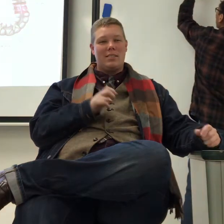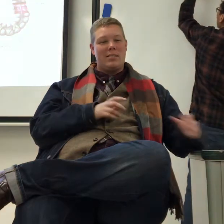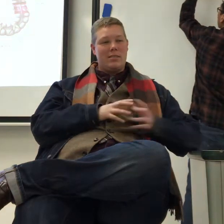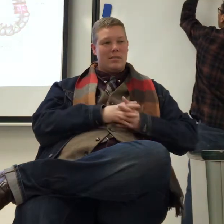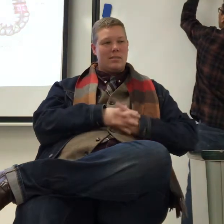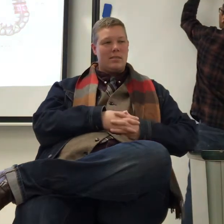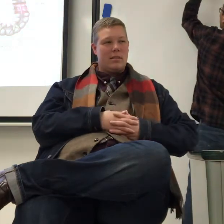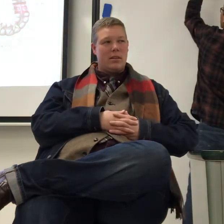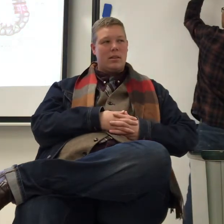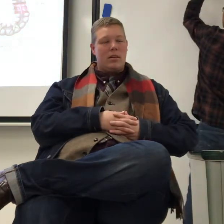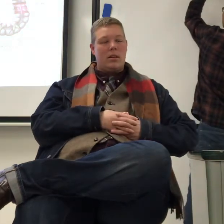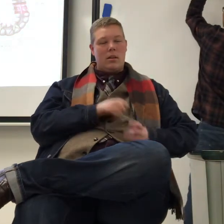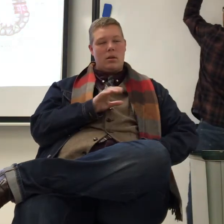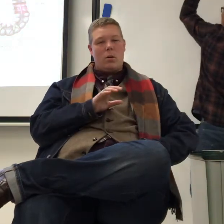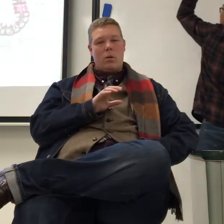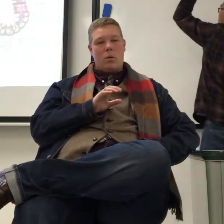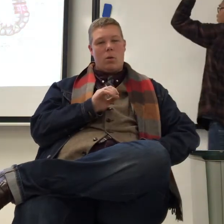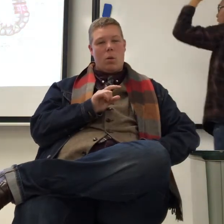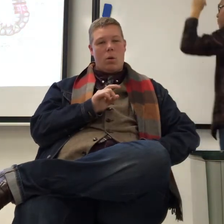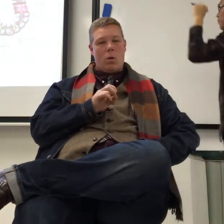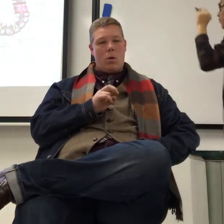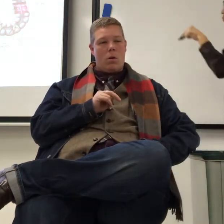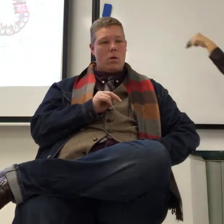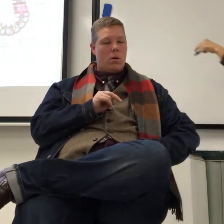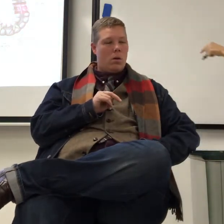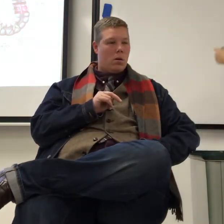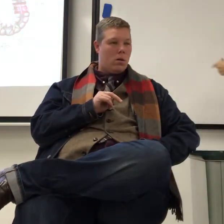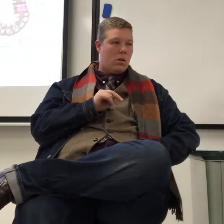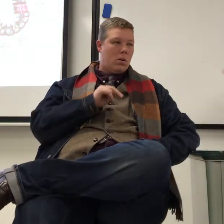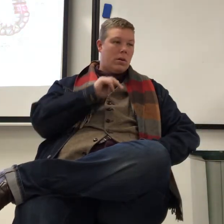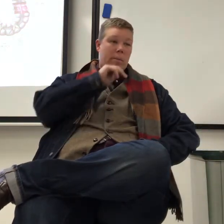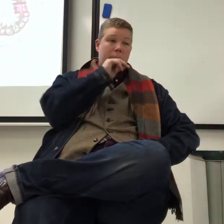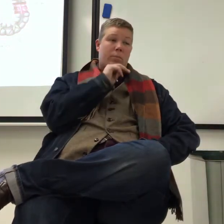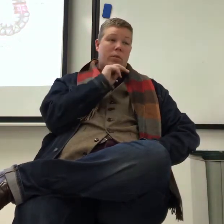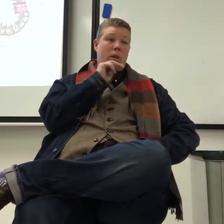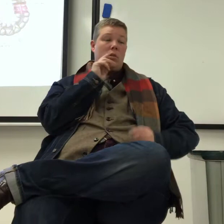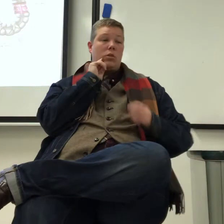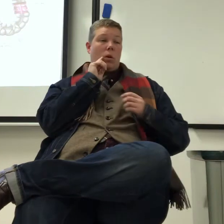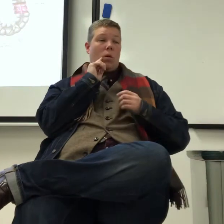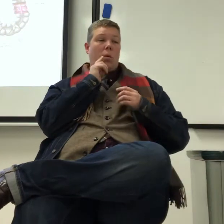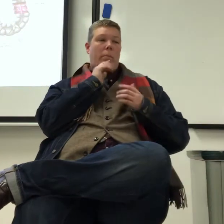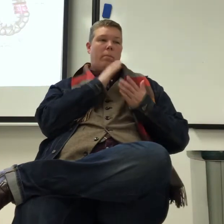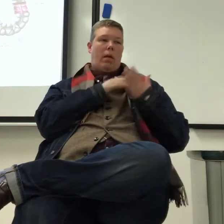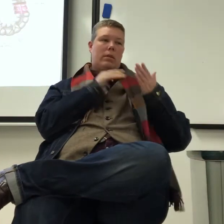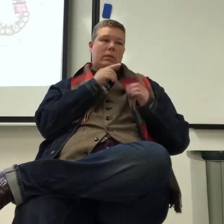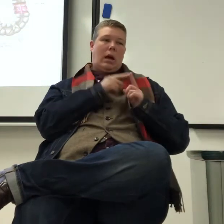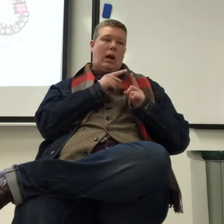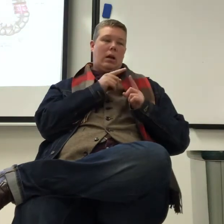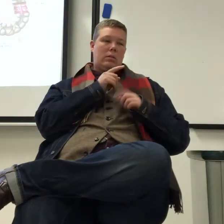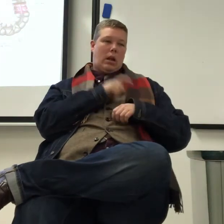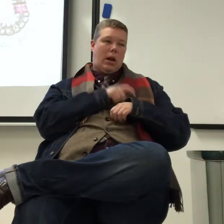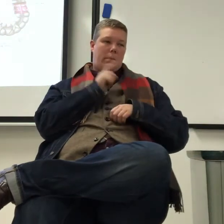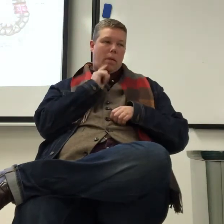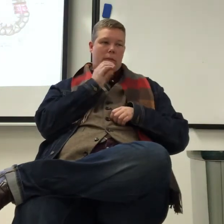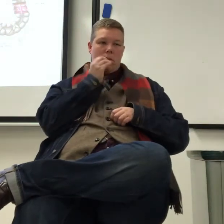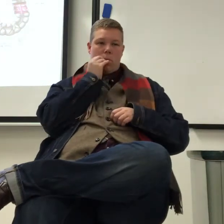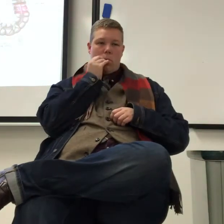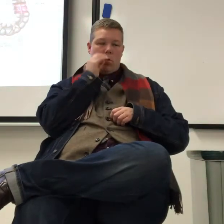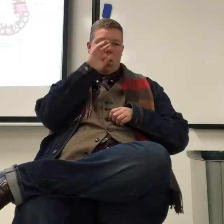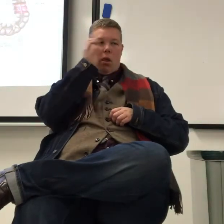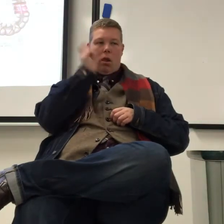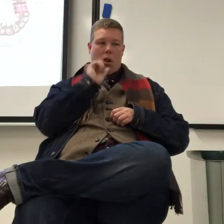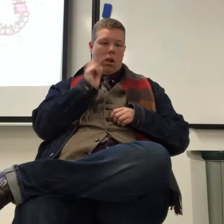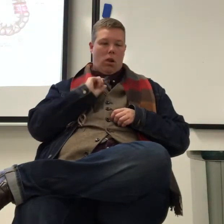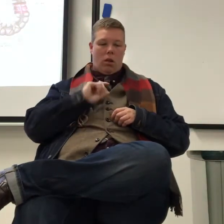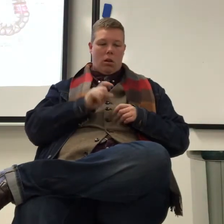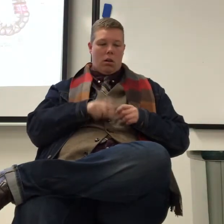Colon. You know, by the time food reaches here, there's not much left to absorb. Maybe